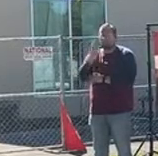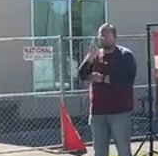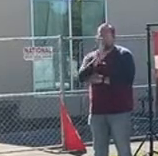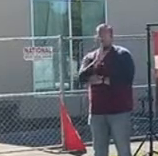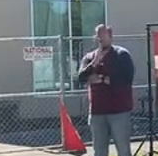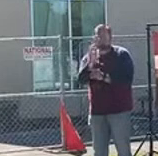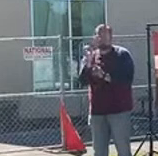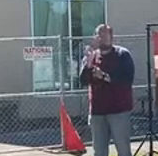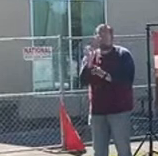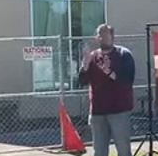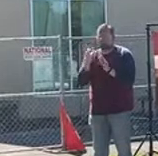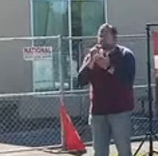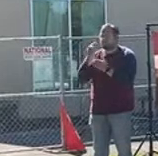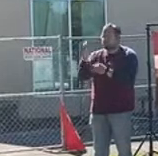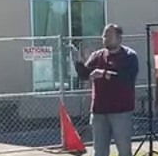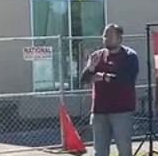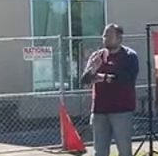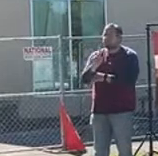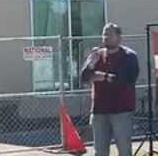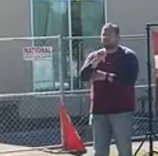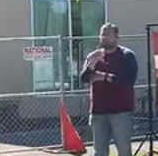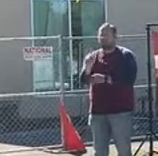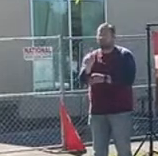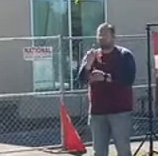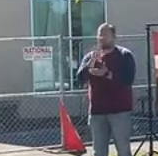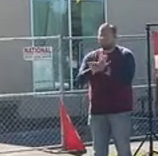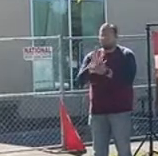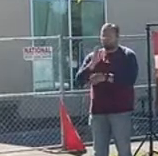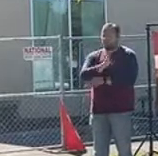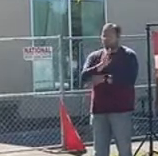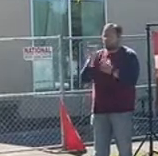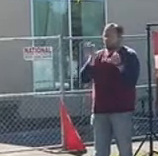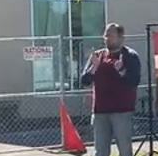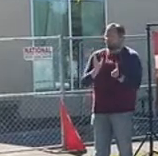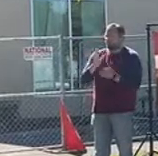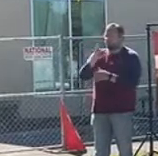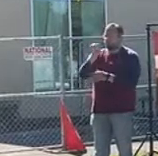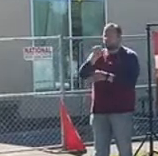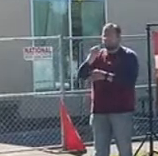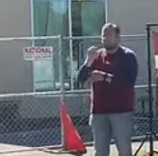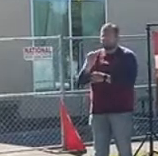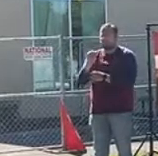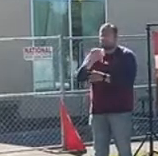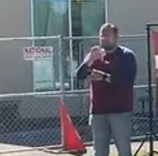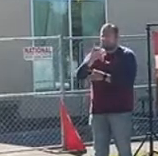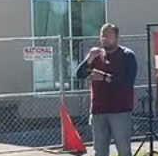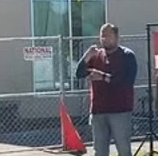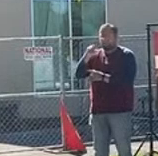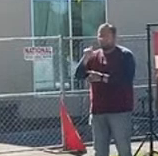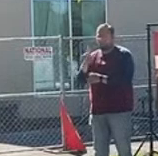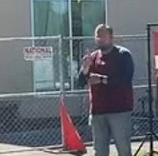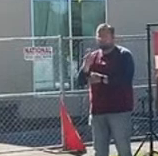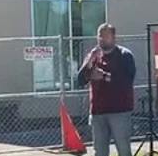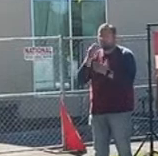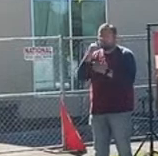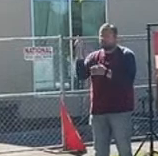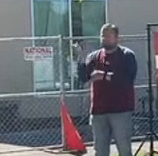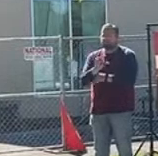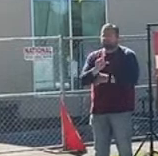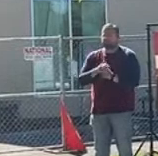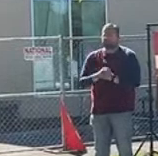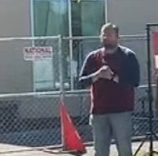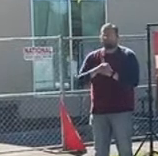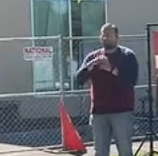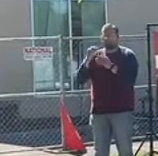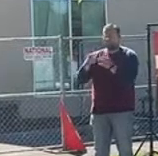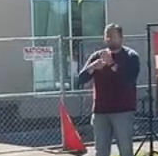here. And Salem-Keizer School Board Director Jesse Leopold-Pion. Thank you for being here. He